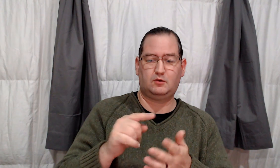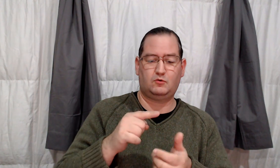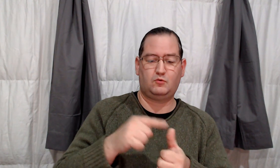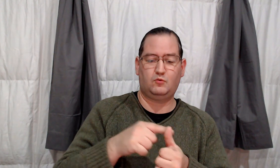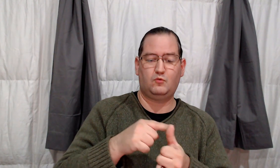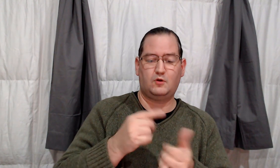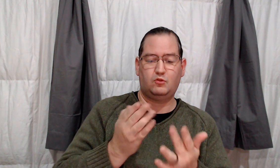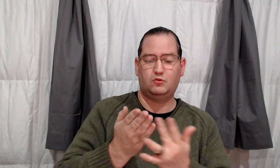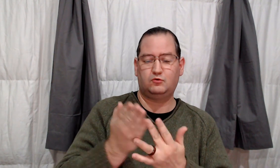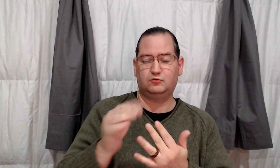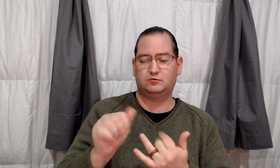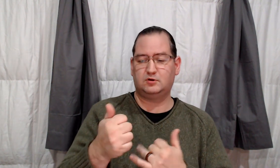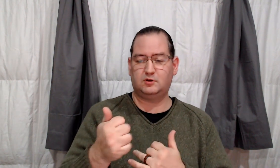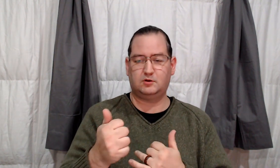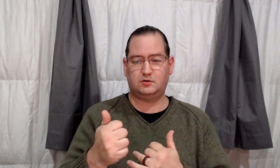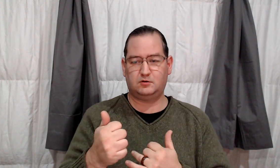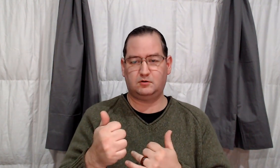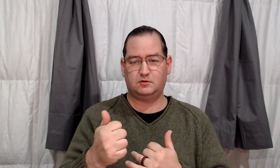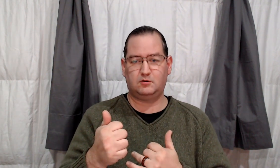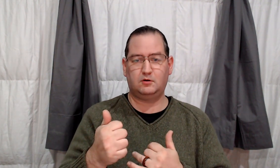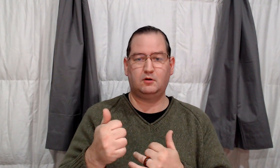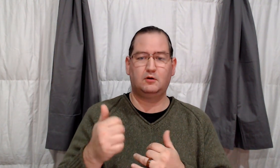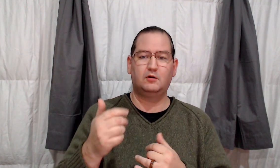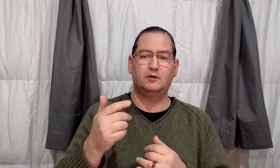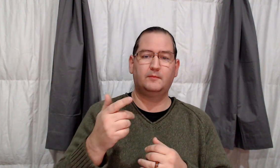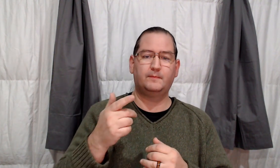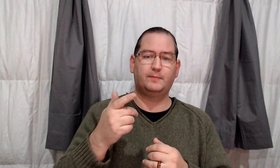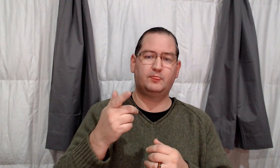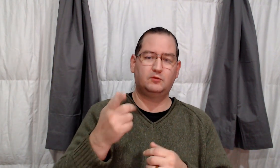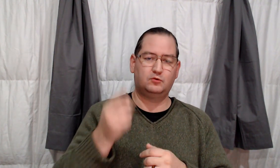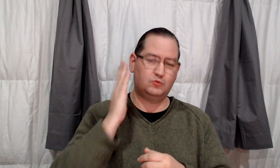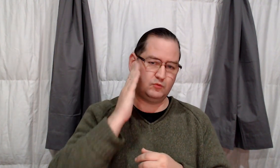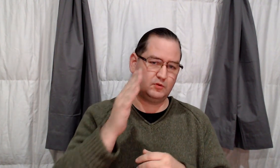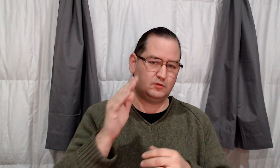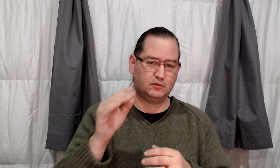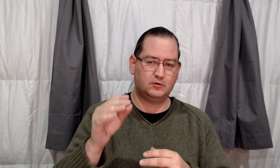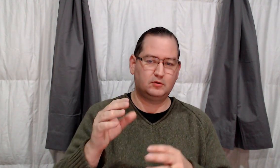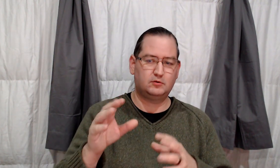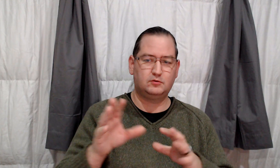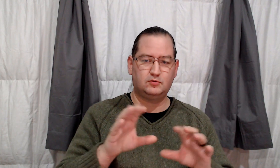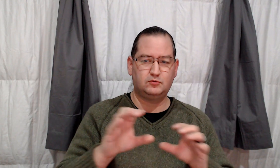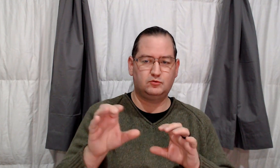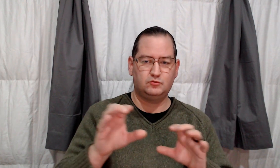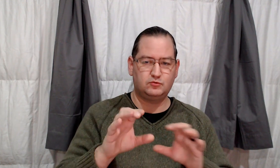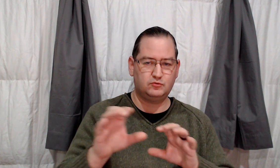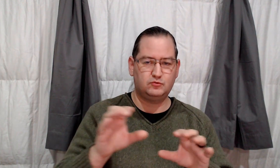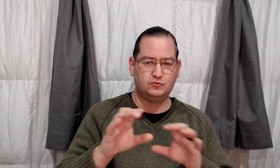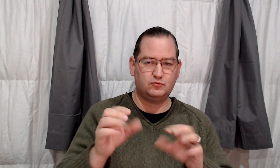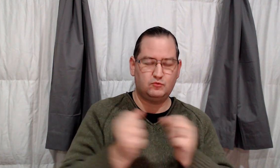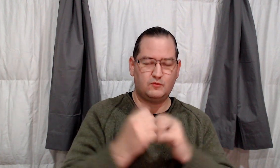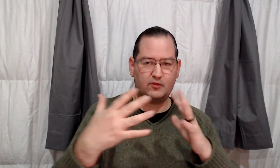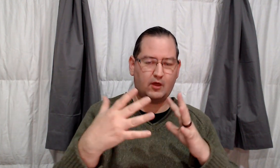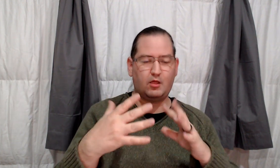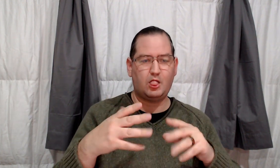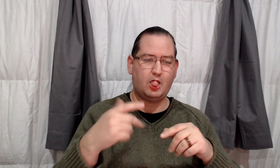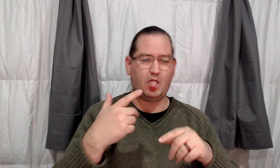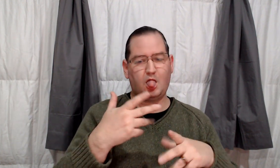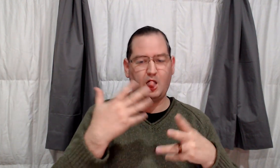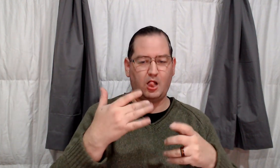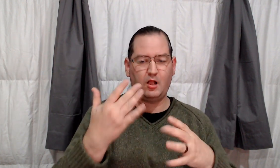without hesitation. On 8, your eyes will open. You'll feel incredible, like you've had a ton weight lifted, like you've had the